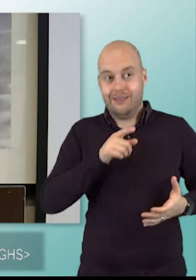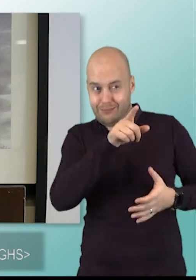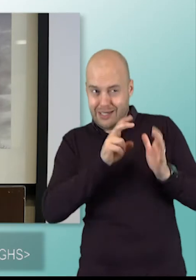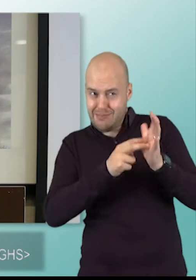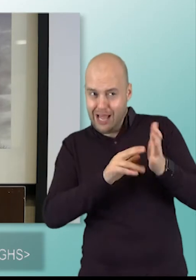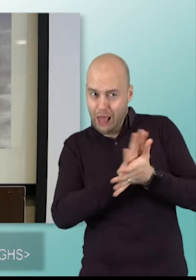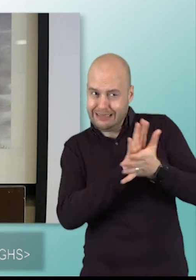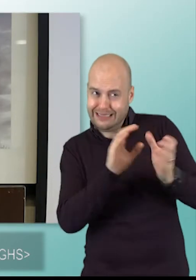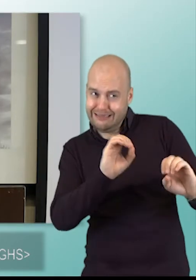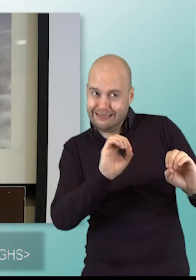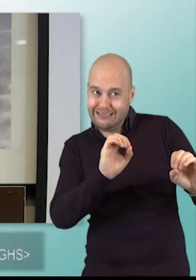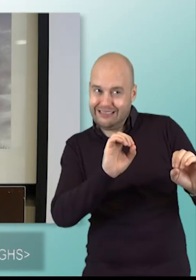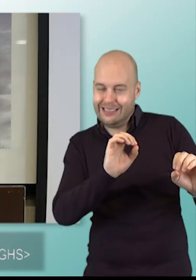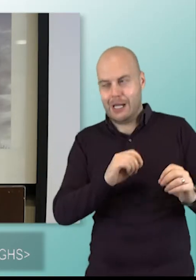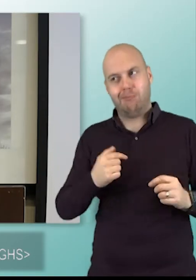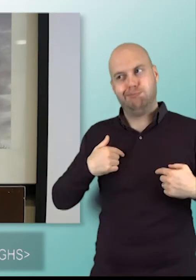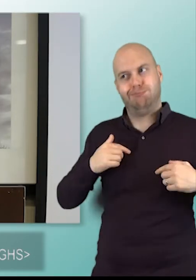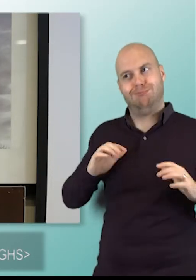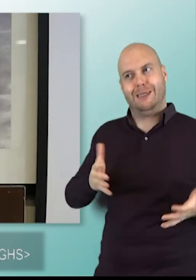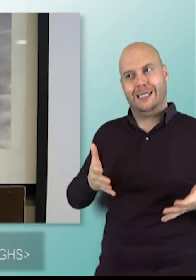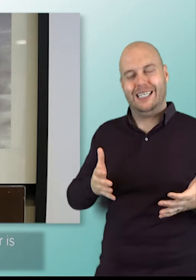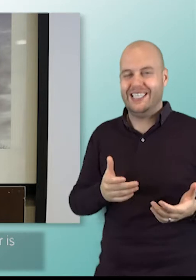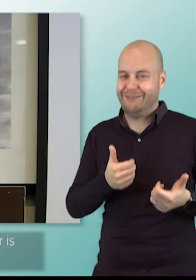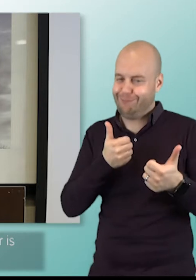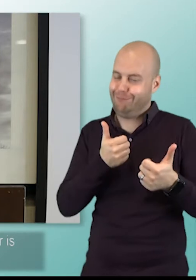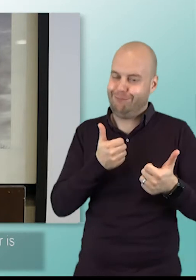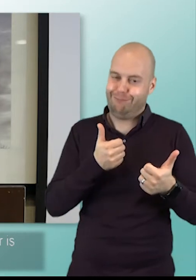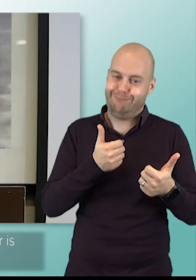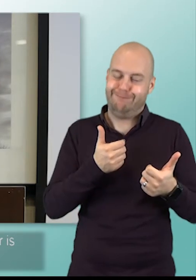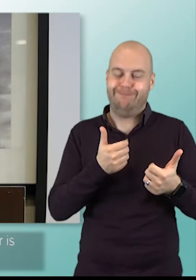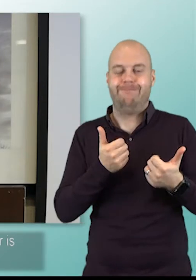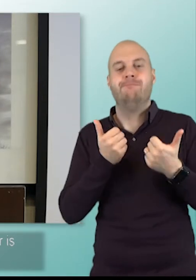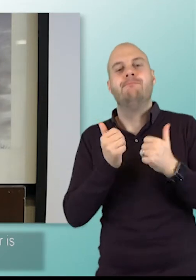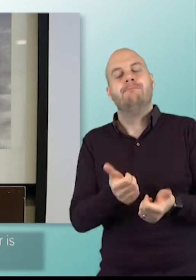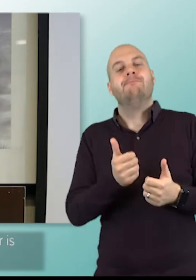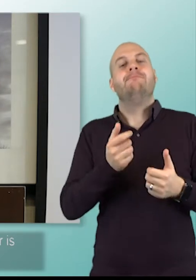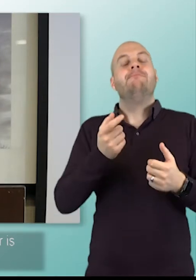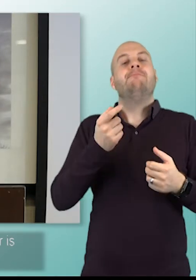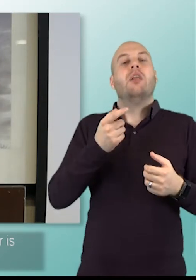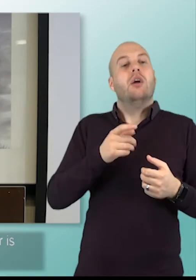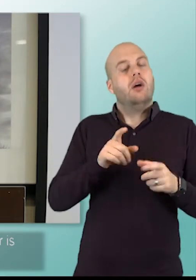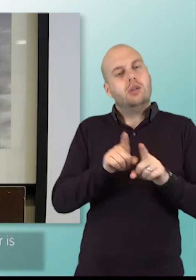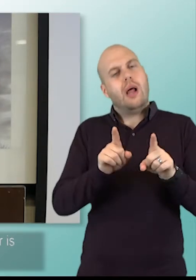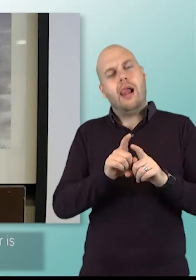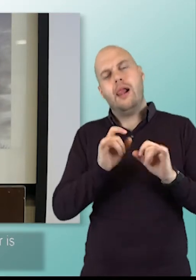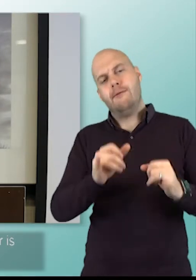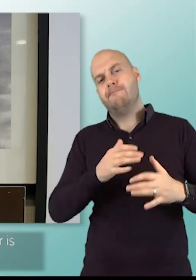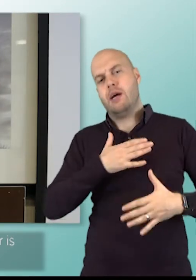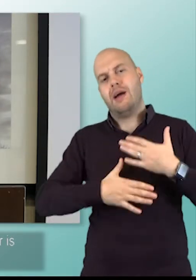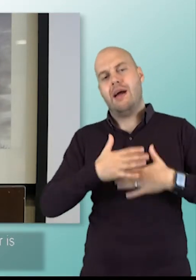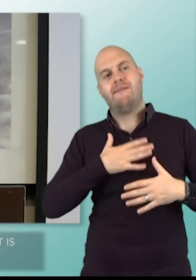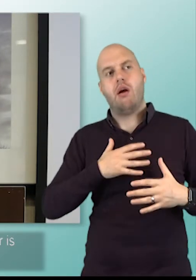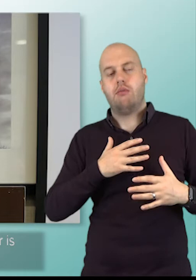you like this? Yeah. The other thing about the inappropriate behaviour is it also